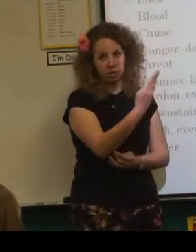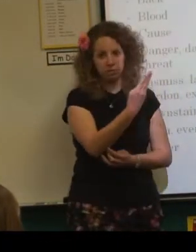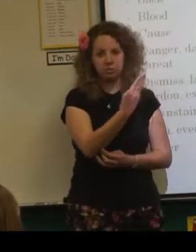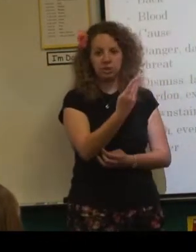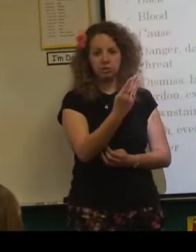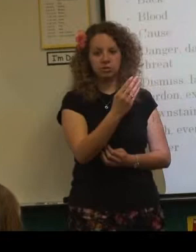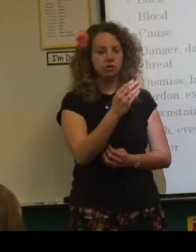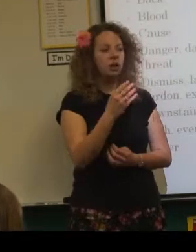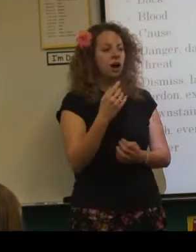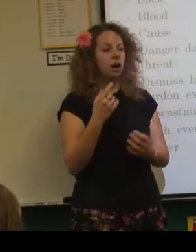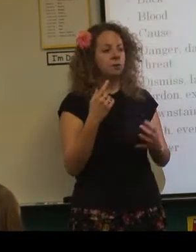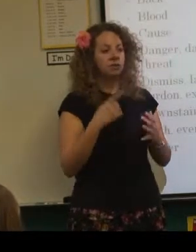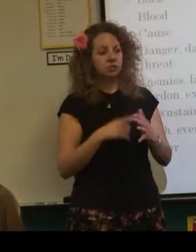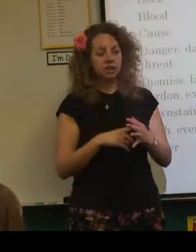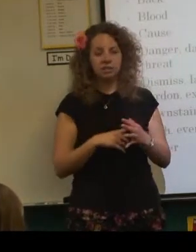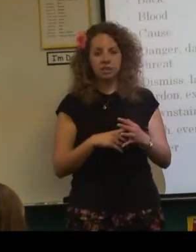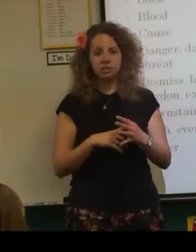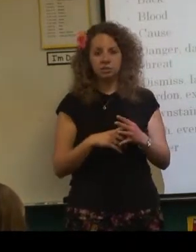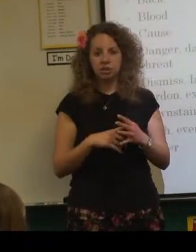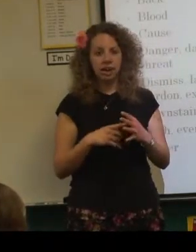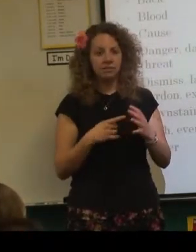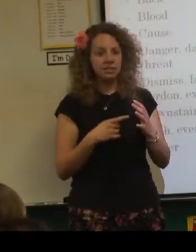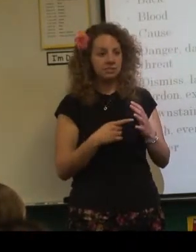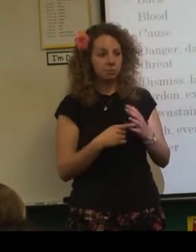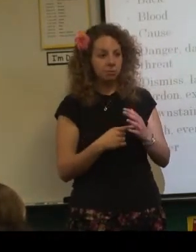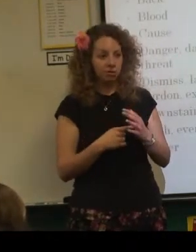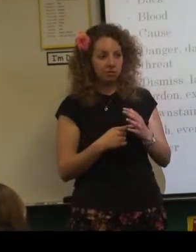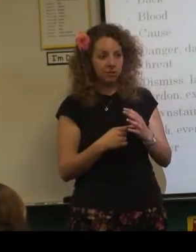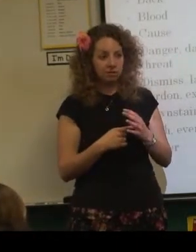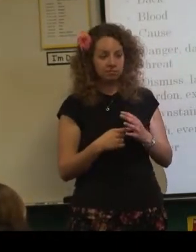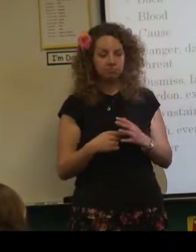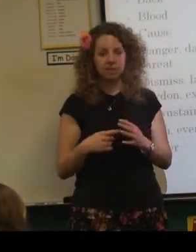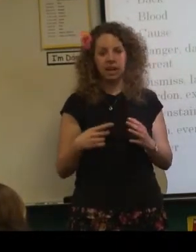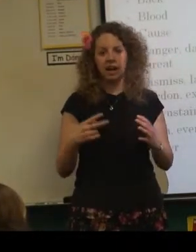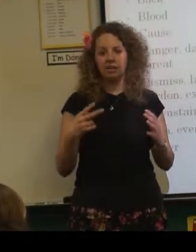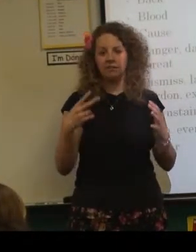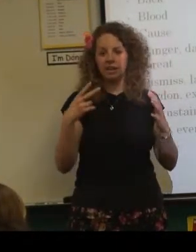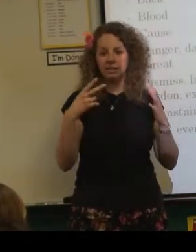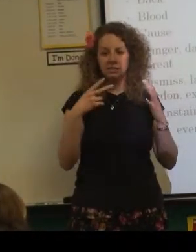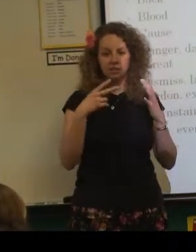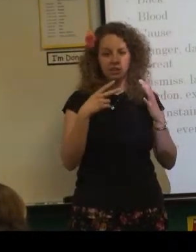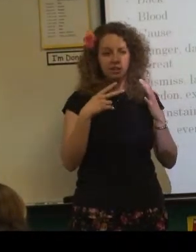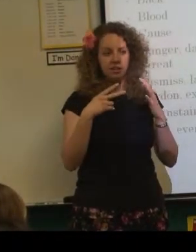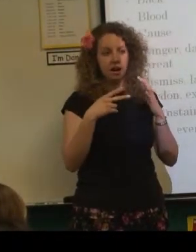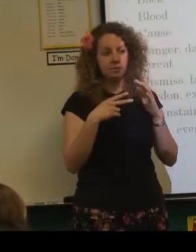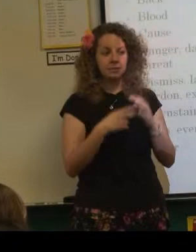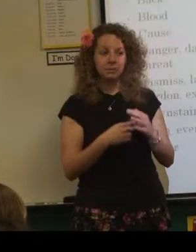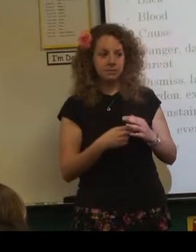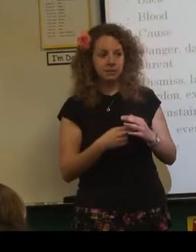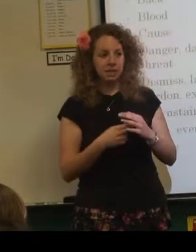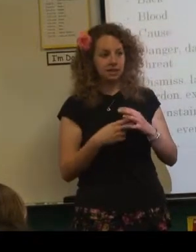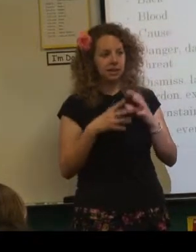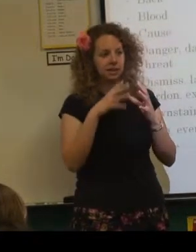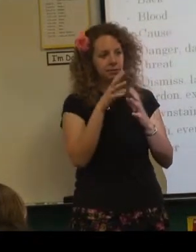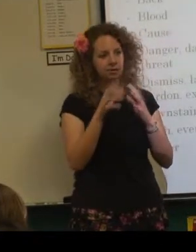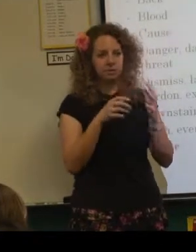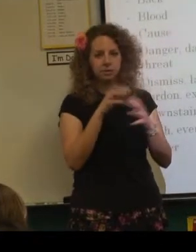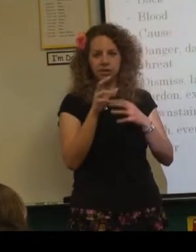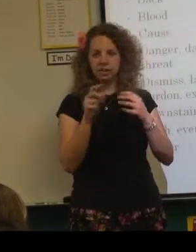you. And so lexicalized signs usually have a different movement. They have a different, sometimes they like get rid of some of the letters